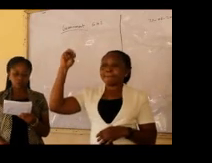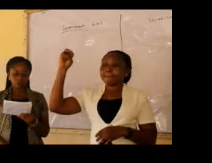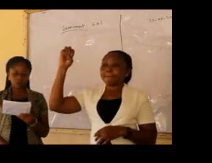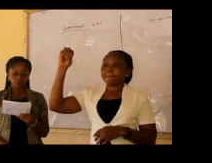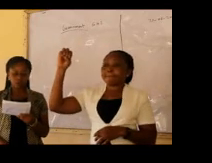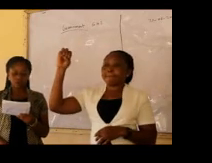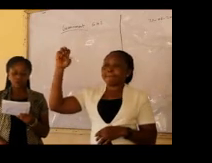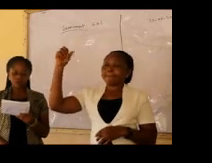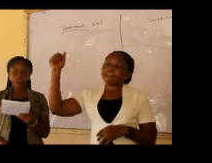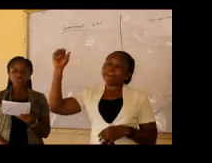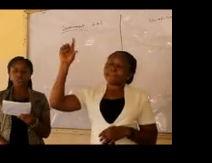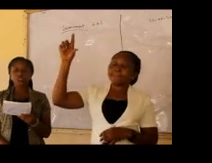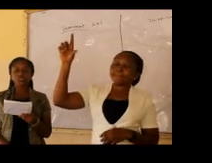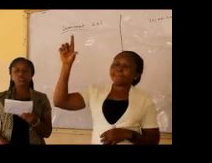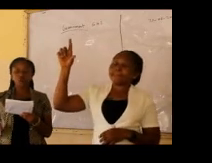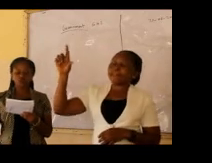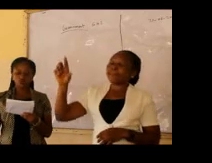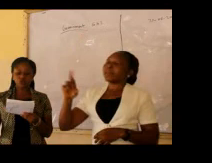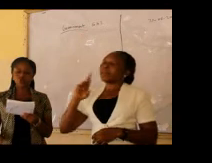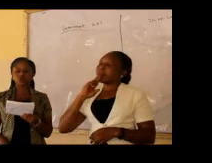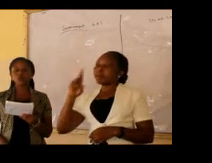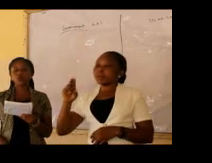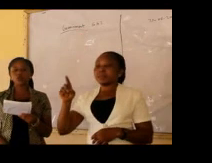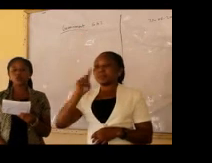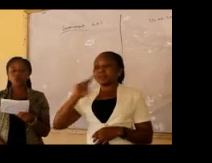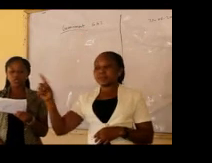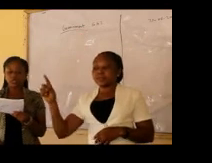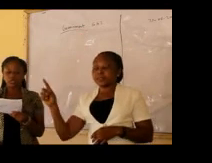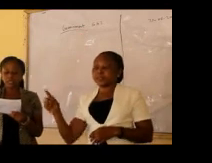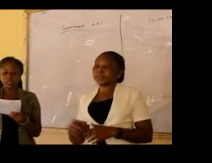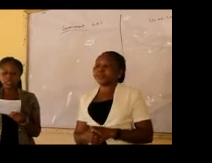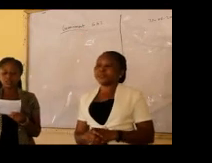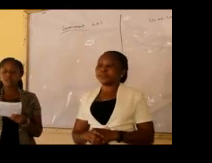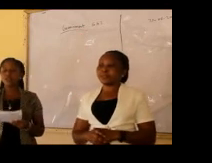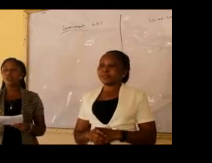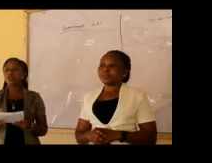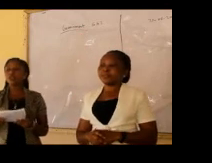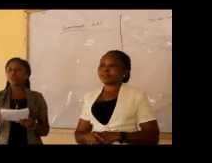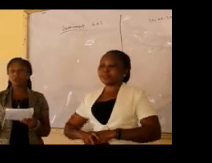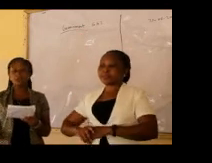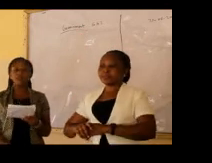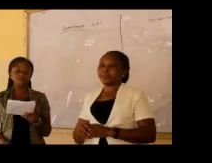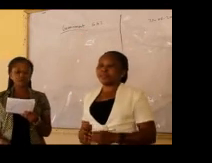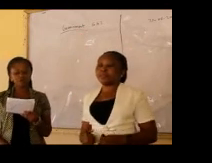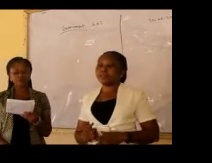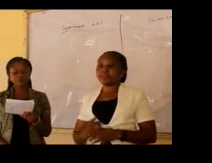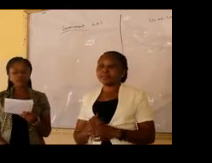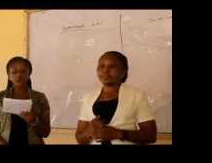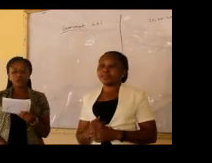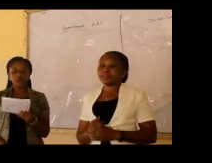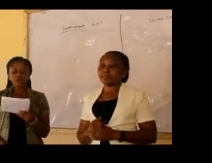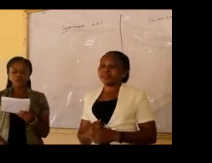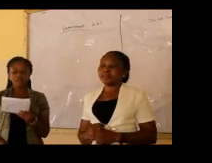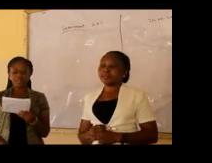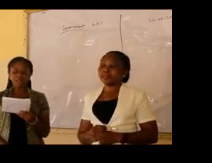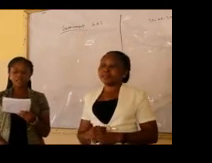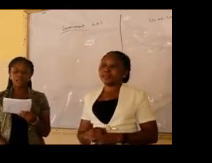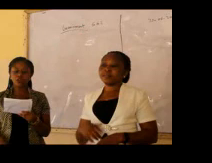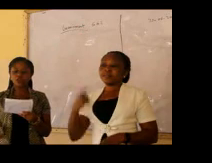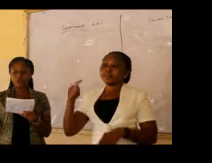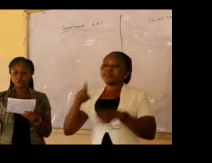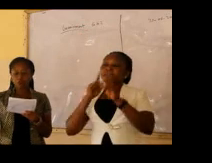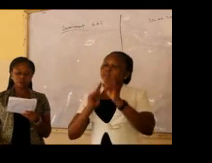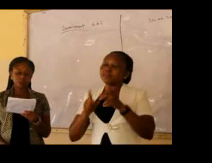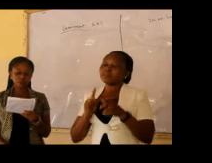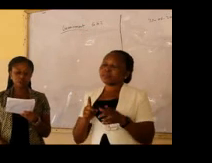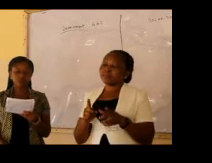4, B, 2, and then C, 3. So the answer